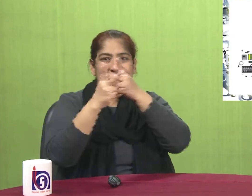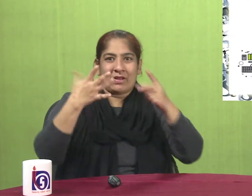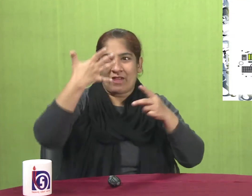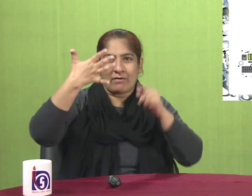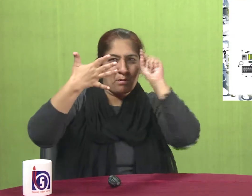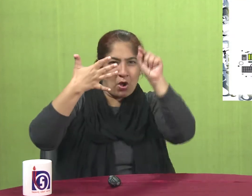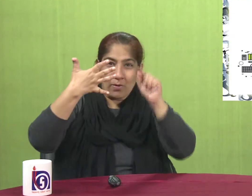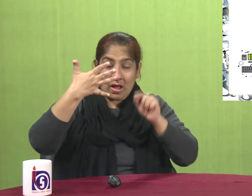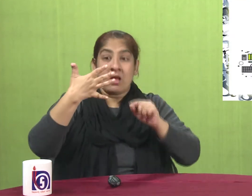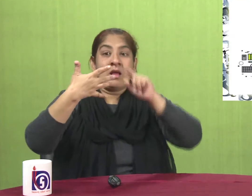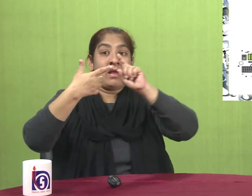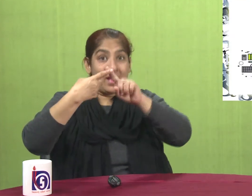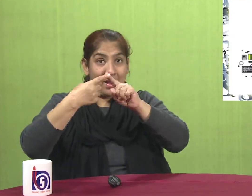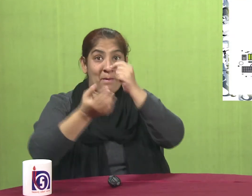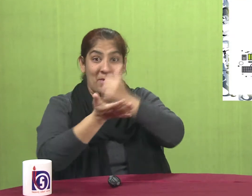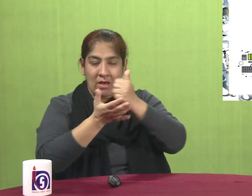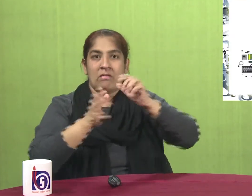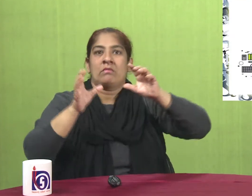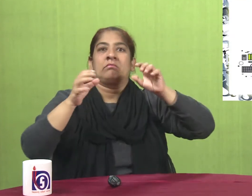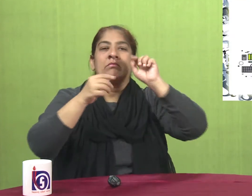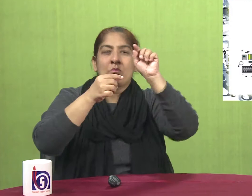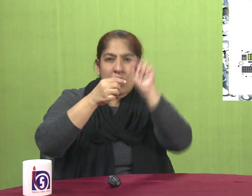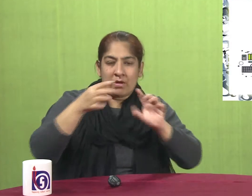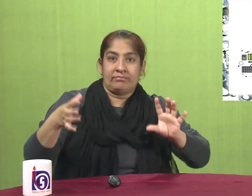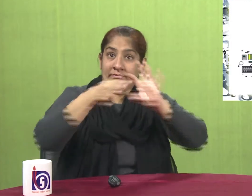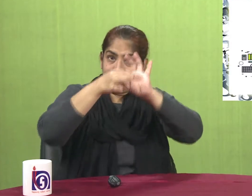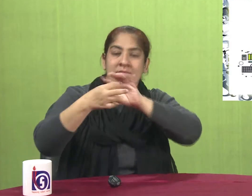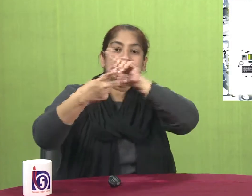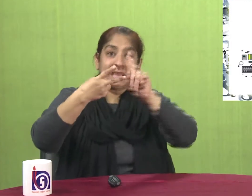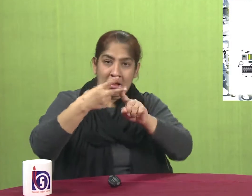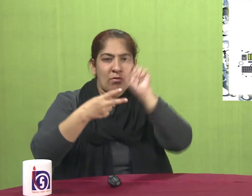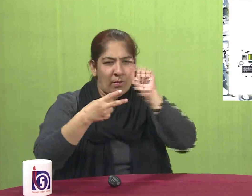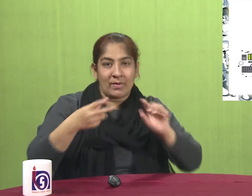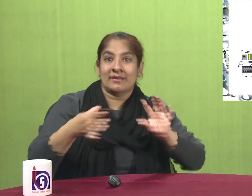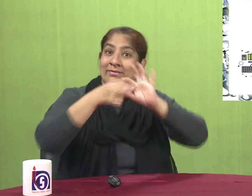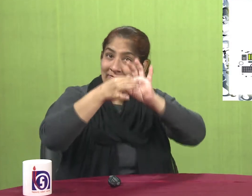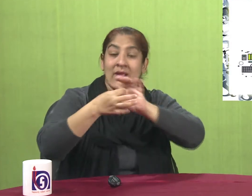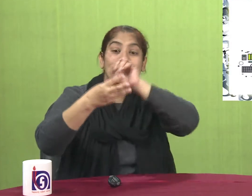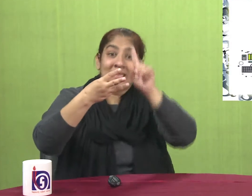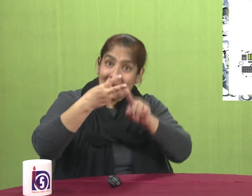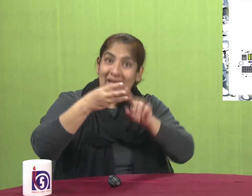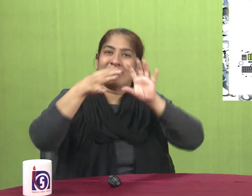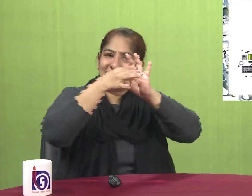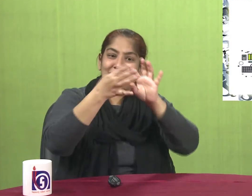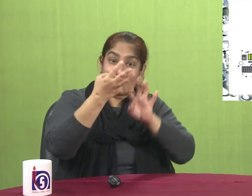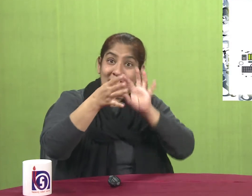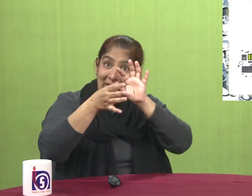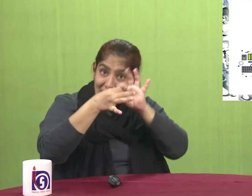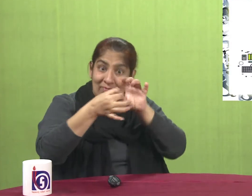In banking, we will learn more deeply what is